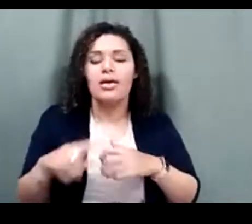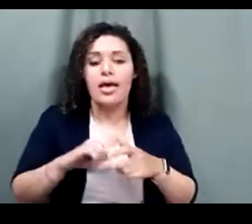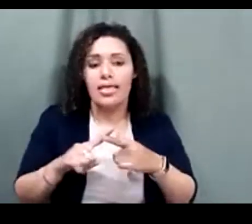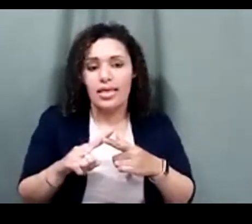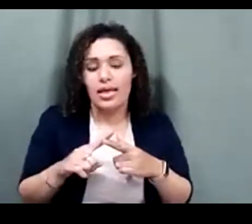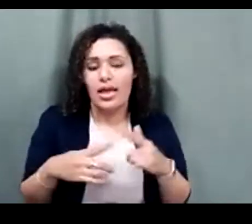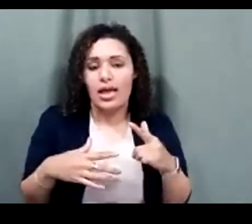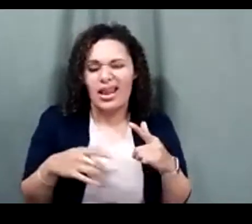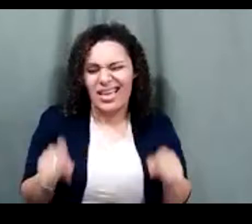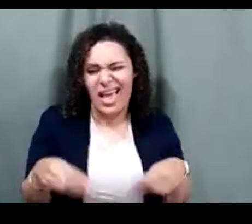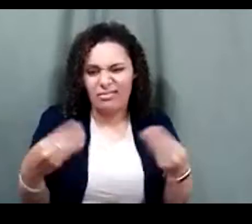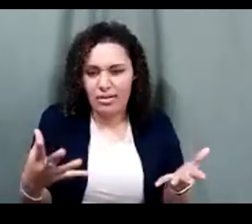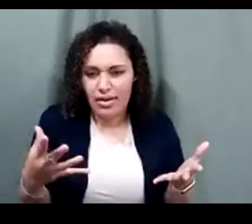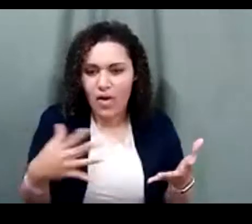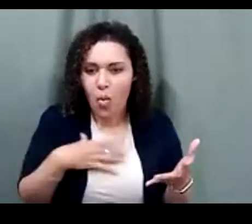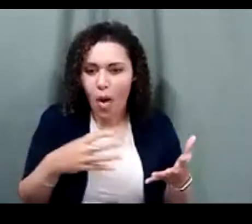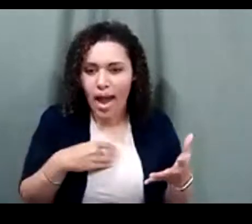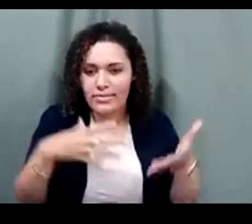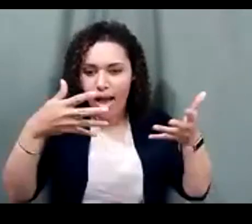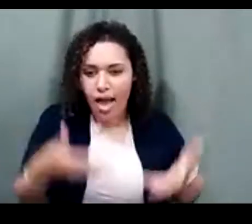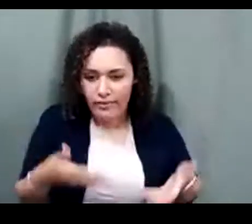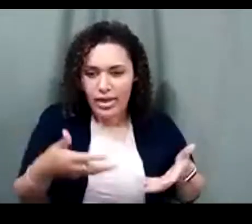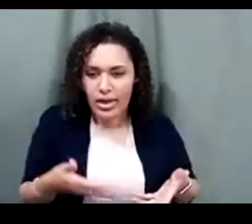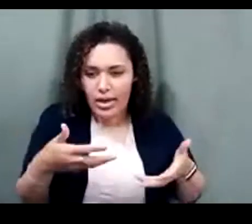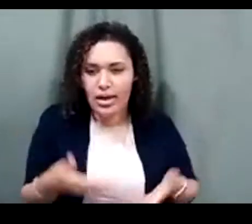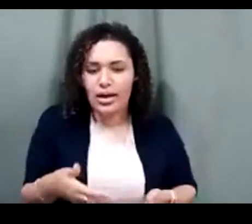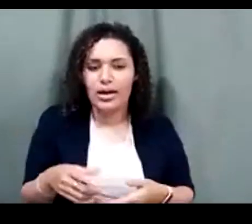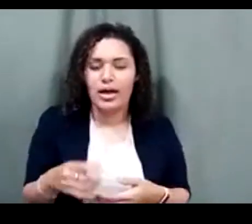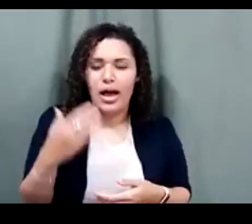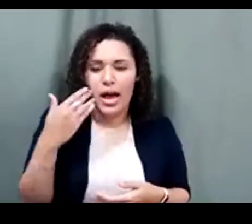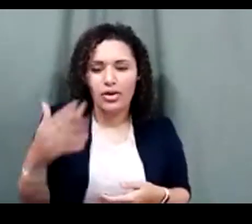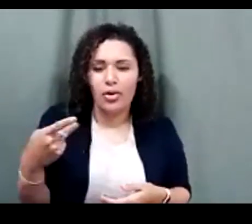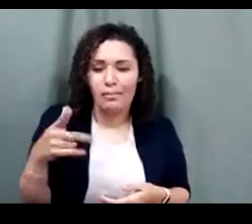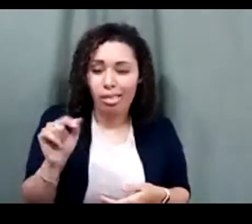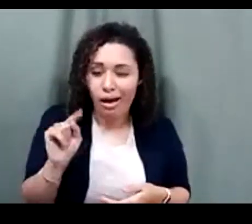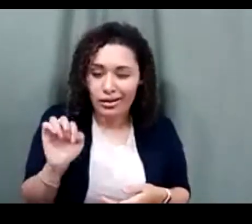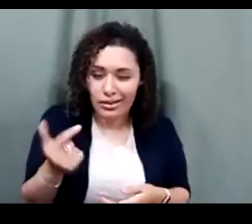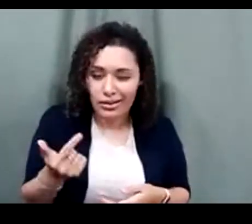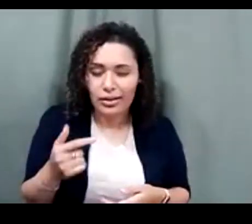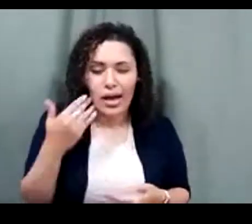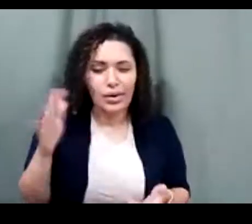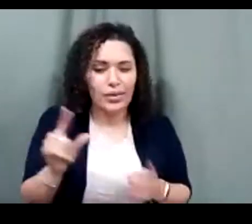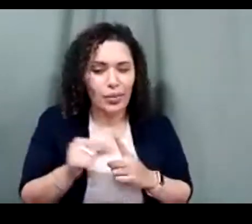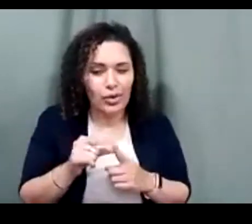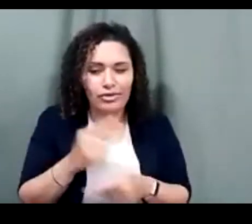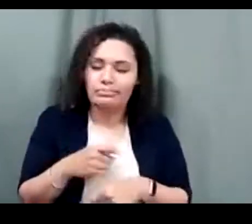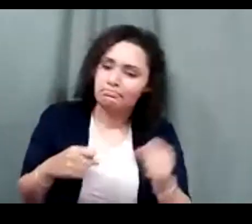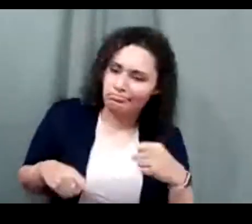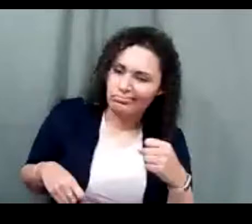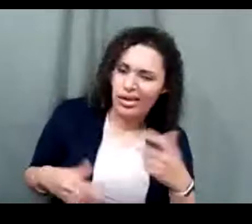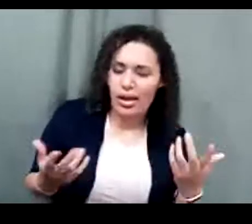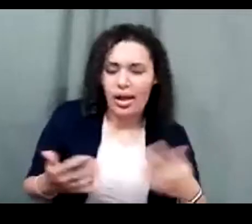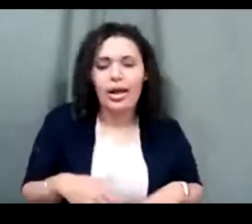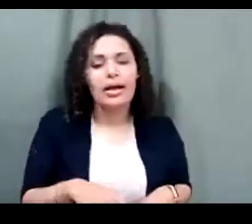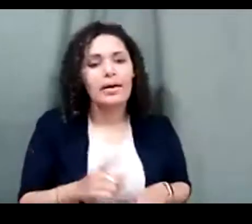heavy and kind of, I don't know, plodding. I don't know what the word is, but and so you mostly try to get away